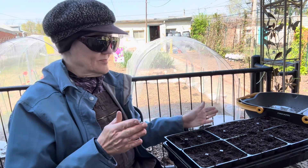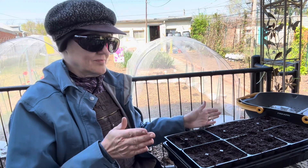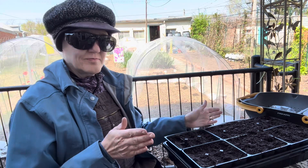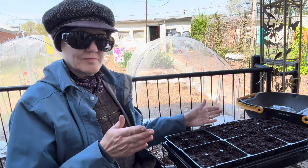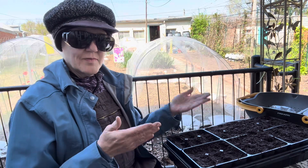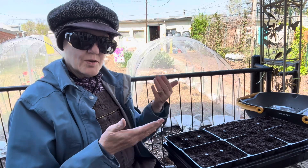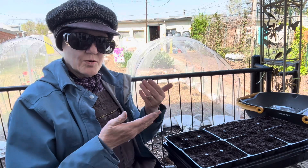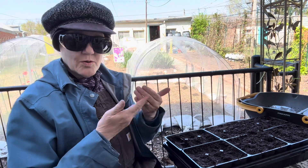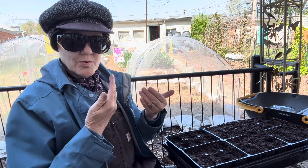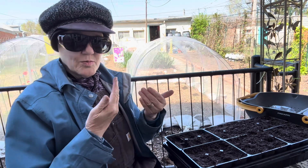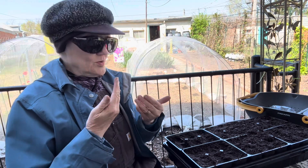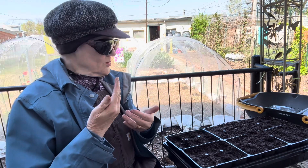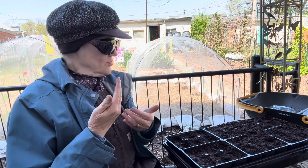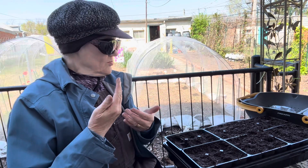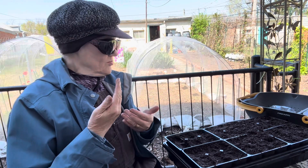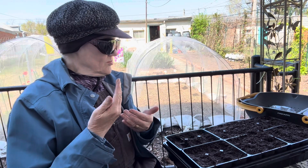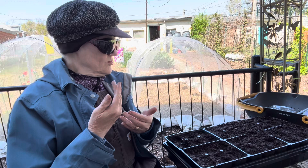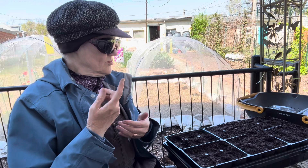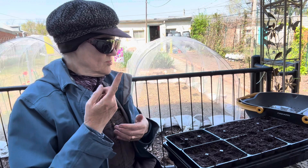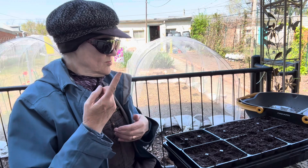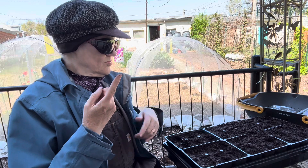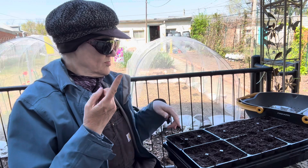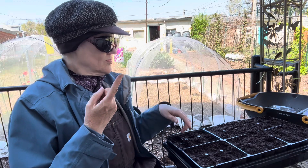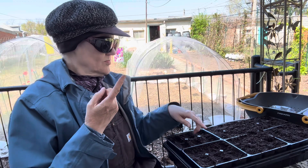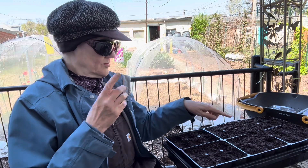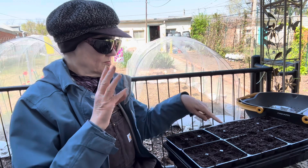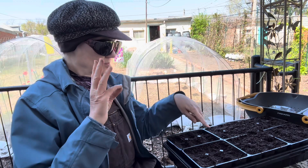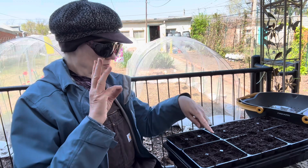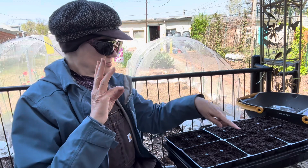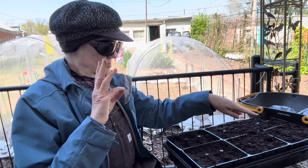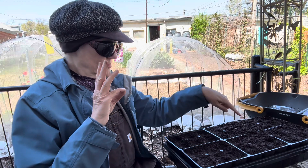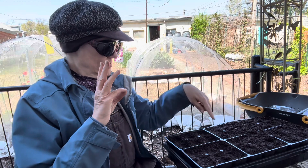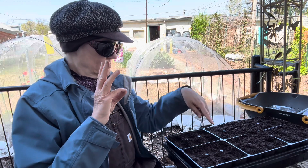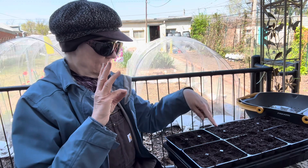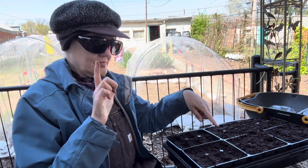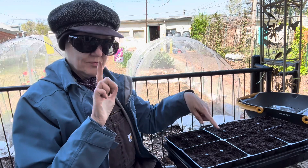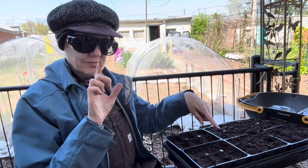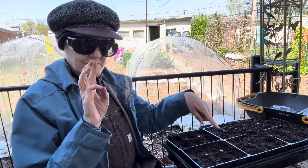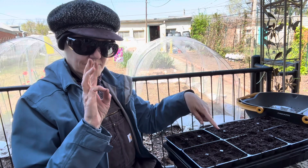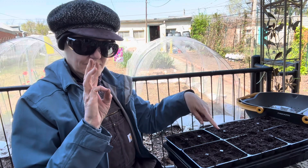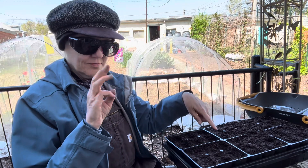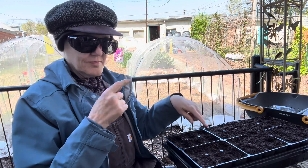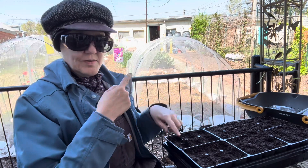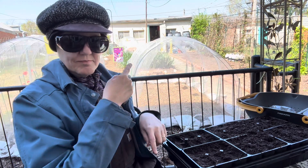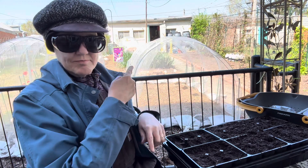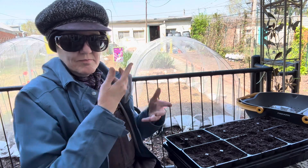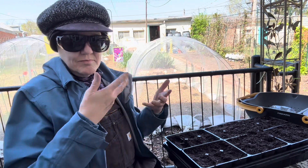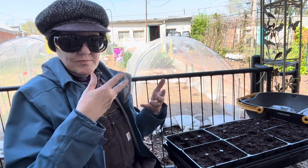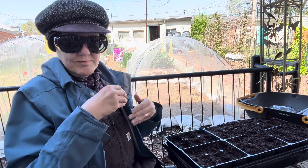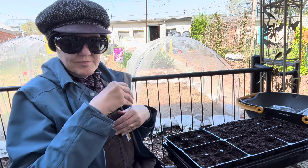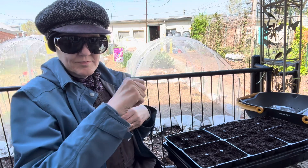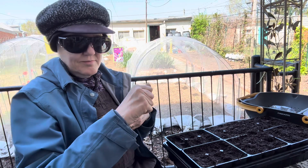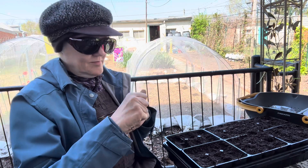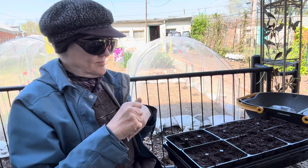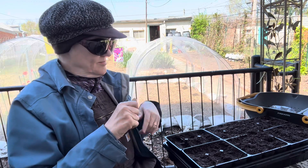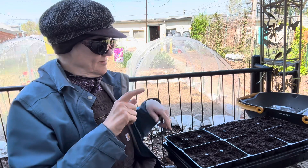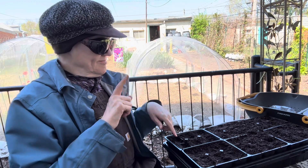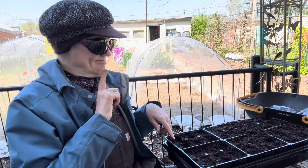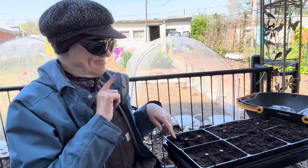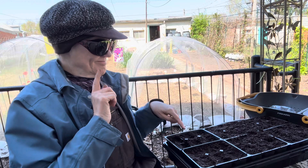3.5 of the cells. So I have 36 in this tray and I think 22